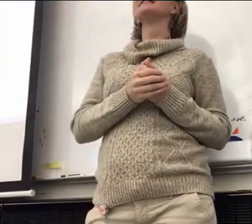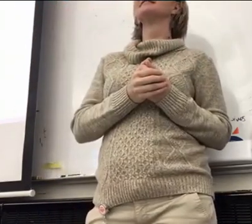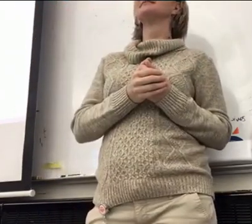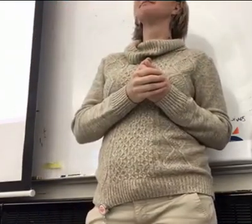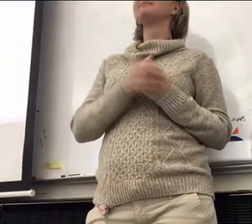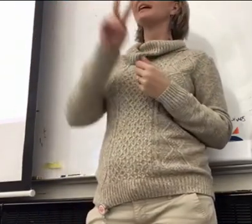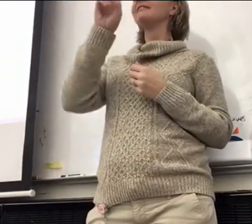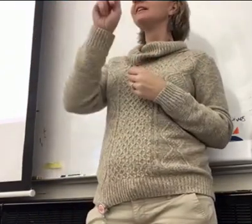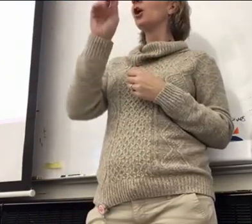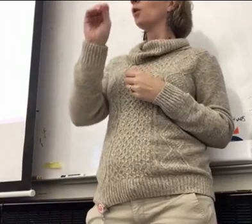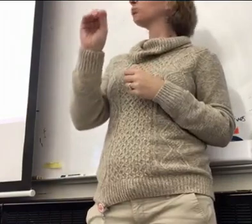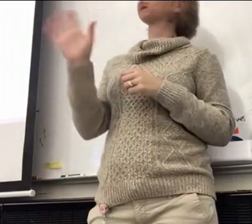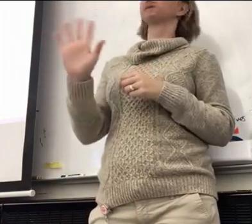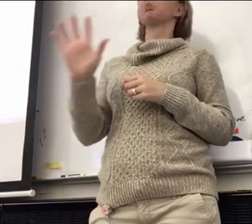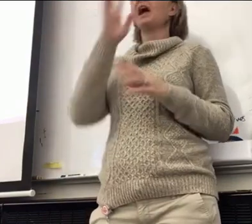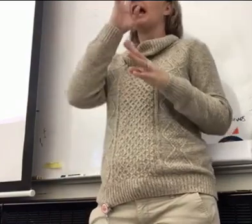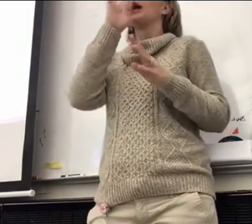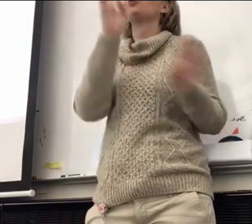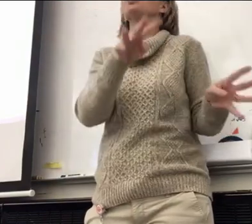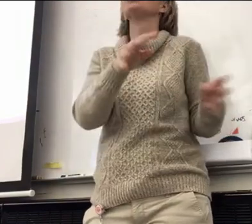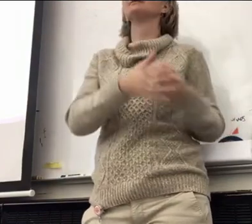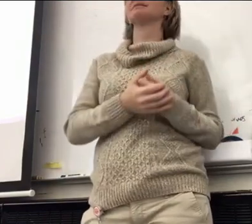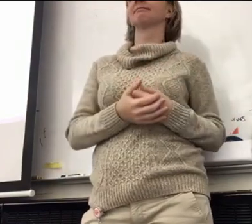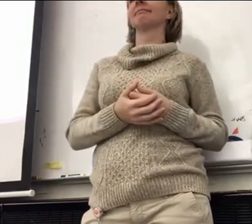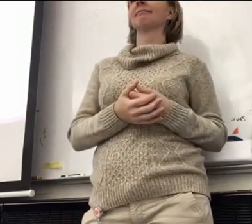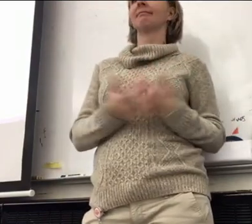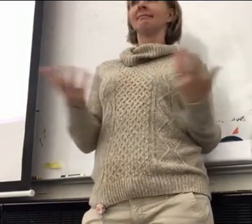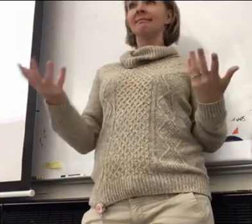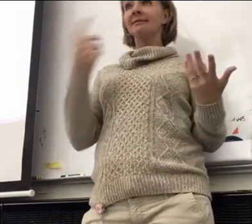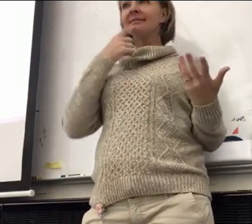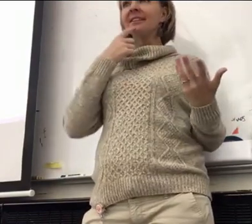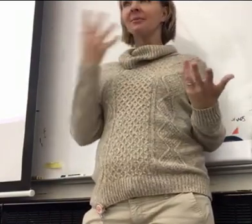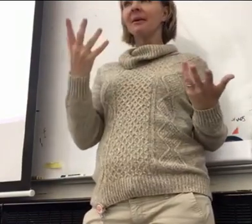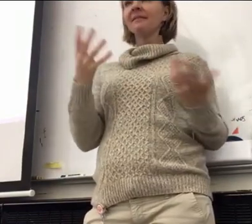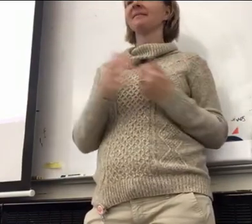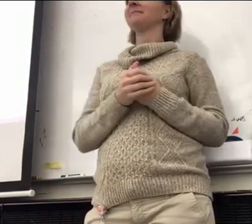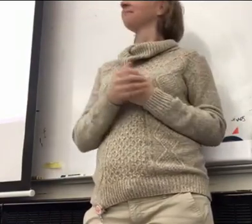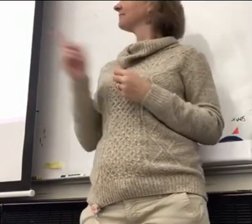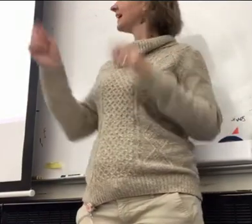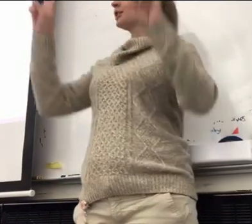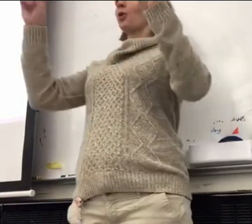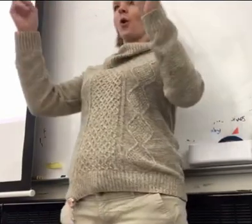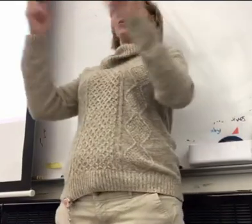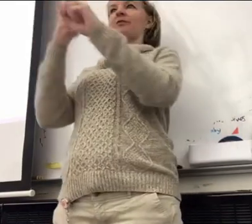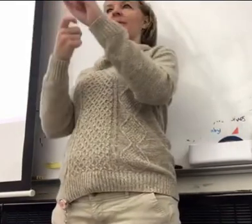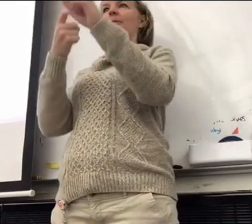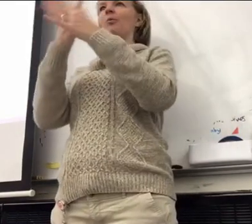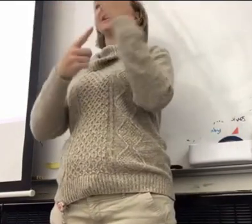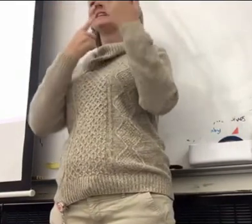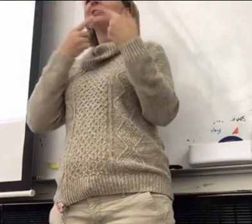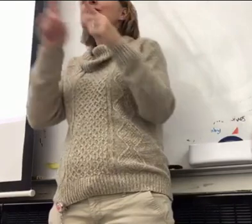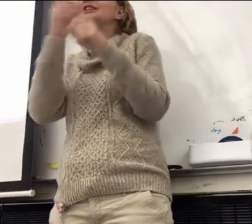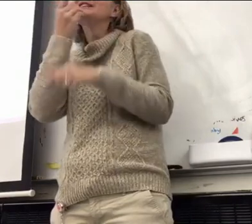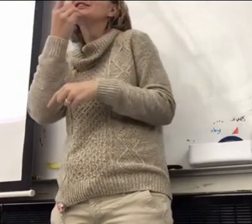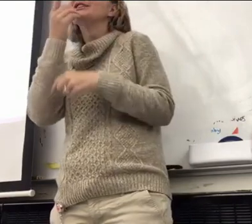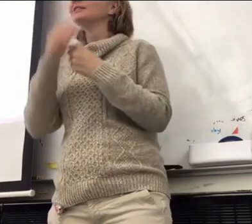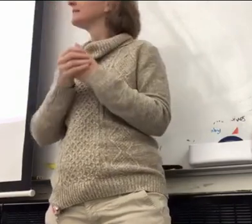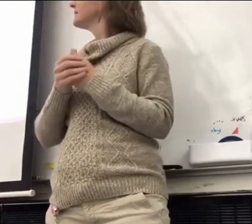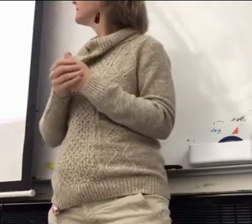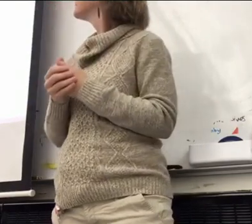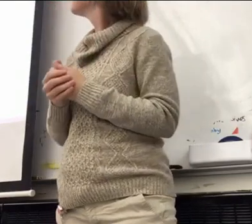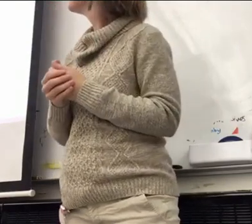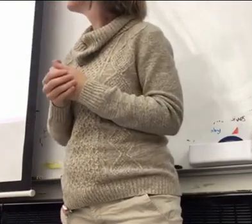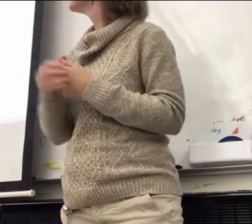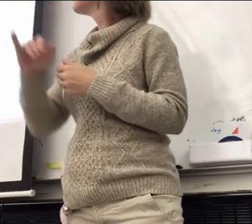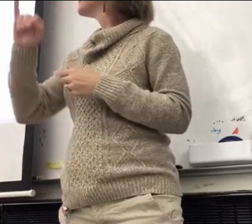He doesn't veto it. He literally just ignores it. He actually says this. This is a quote from what he said at dinner one time. He said, John Marshall, who's